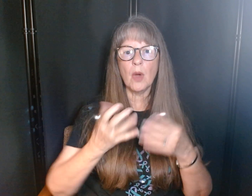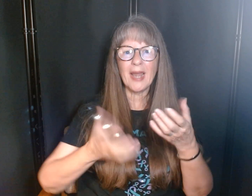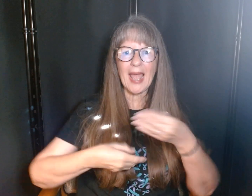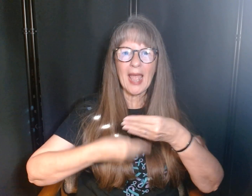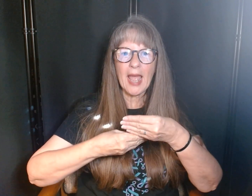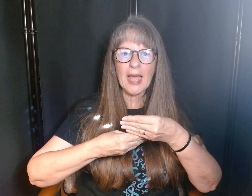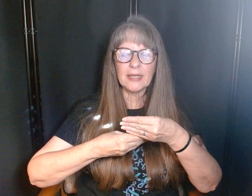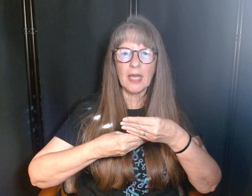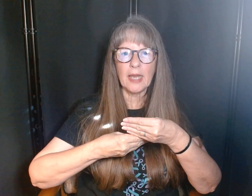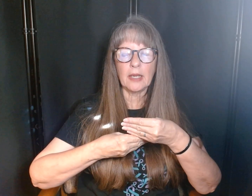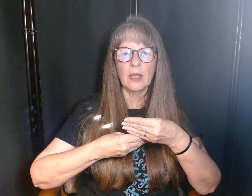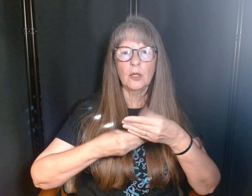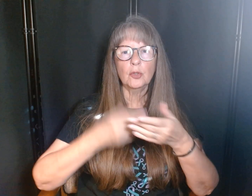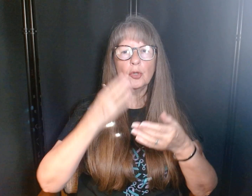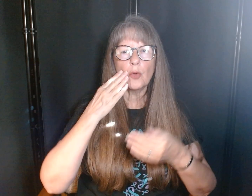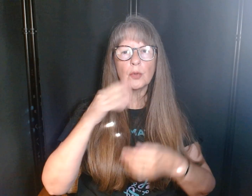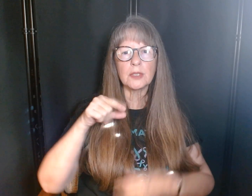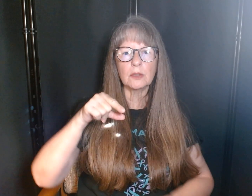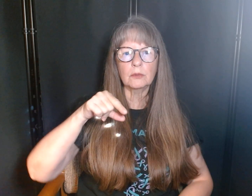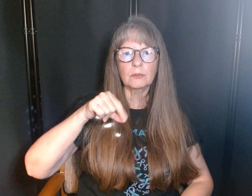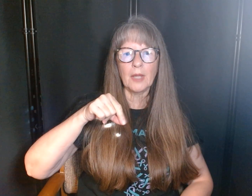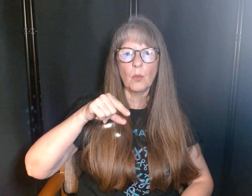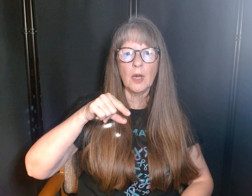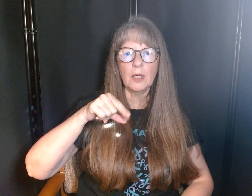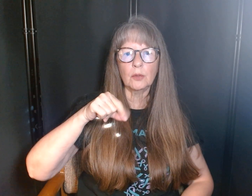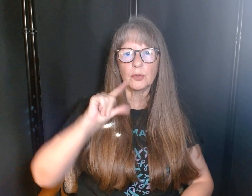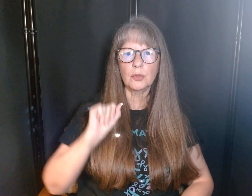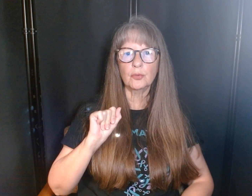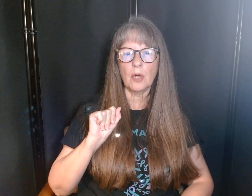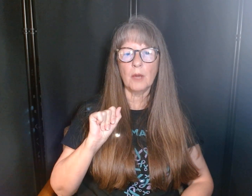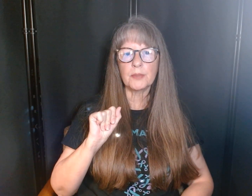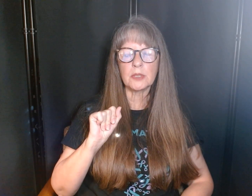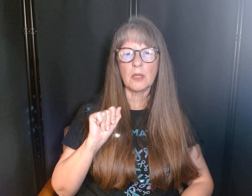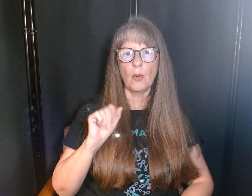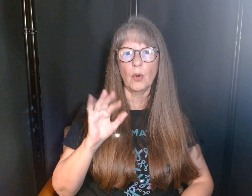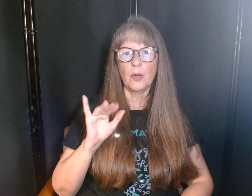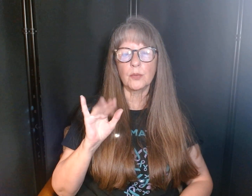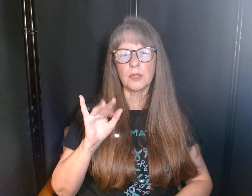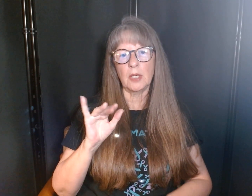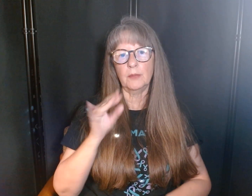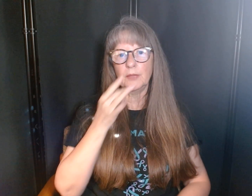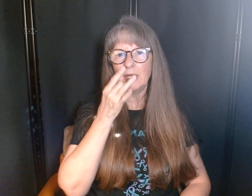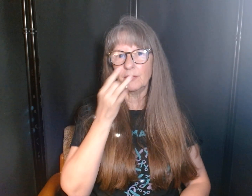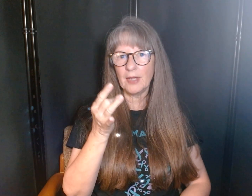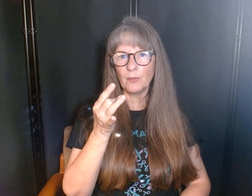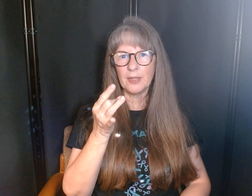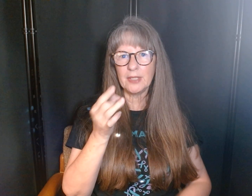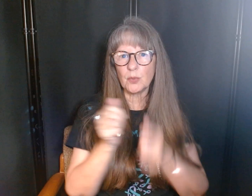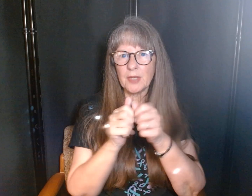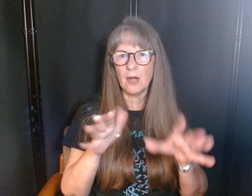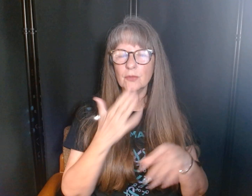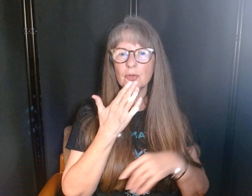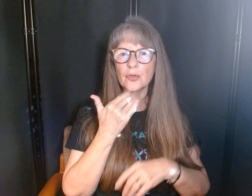to add like, those little like 1 or 2 drops or those flavorings without